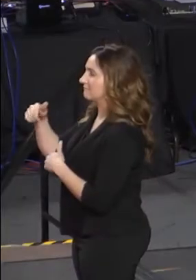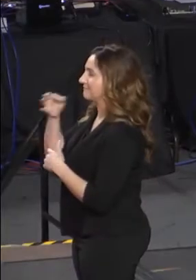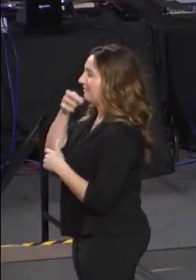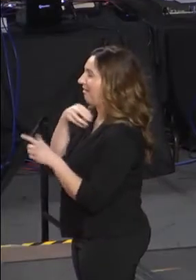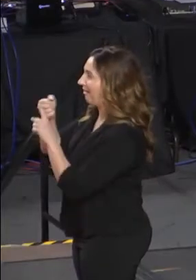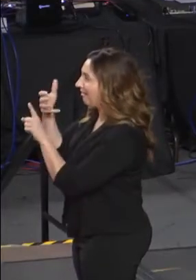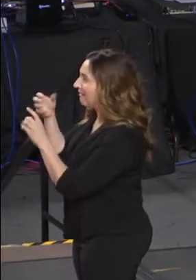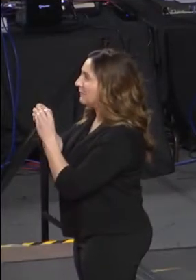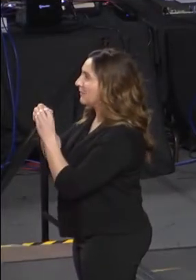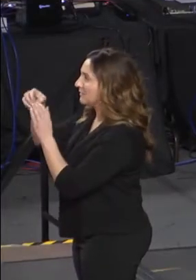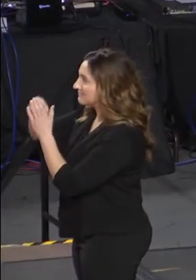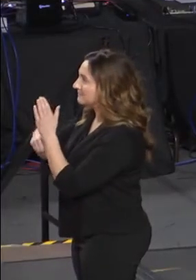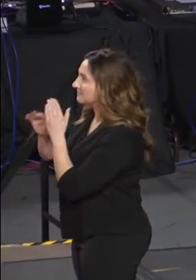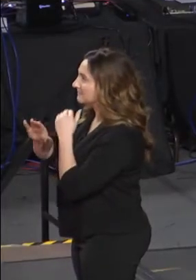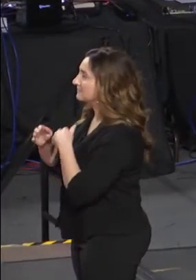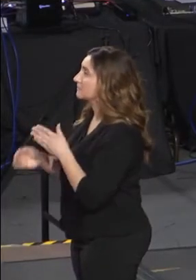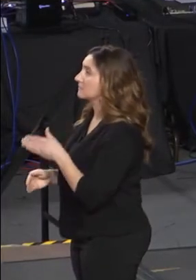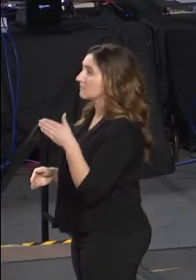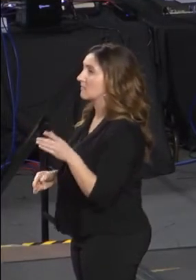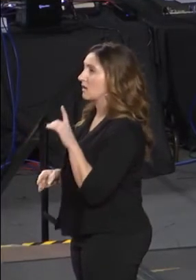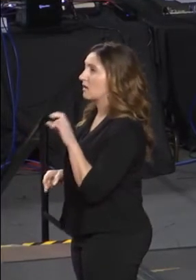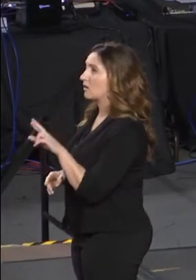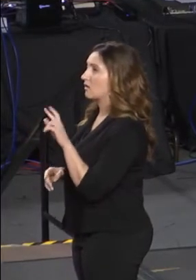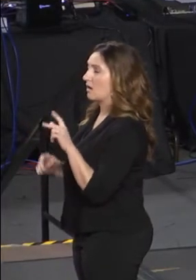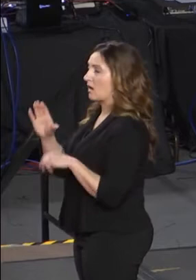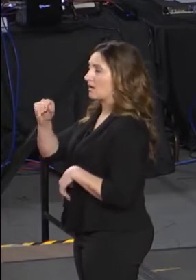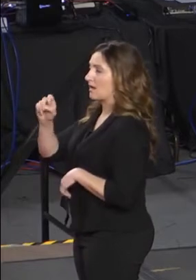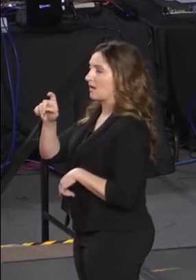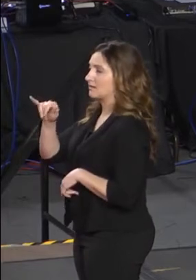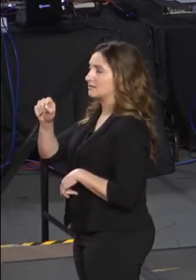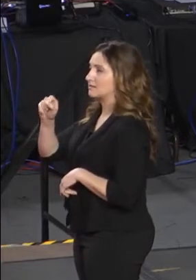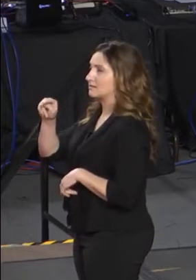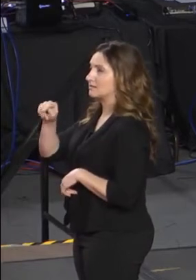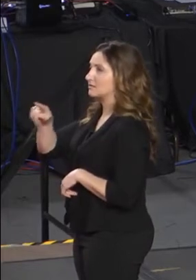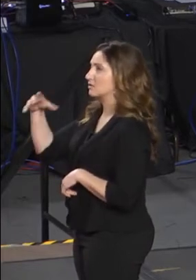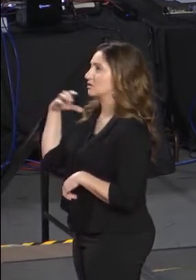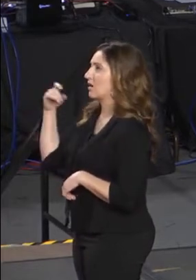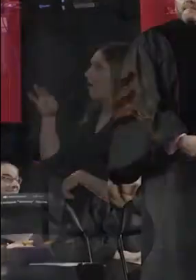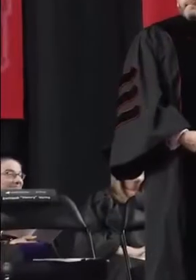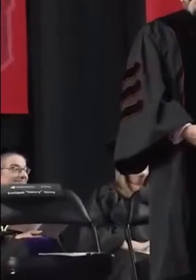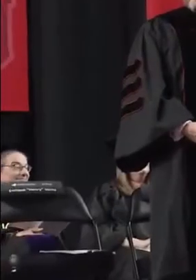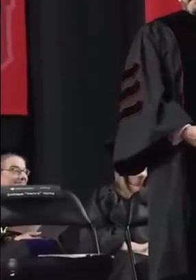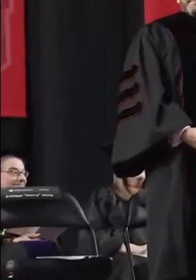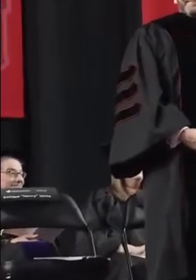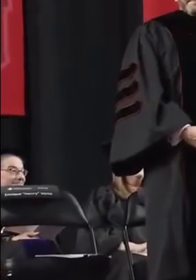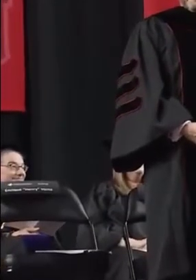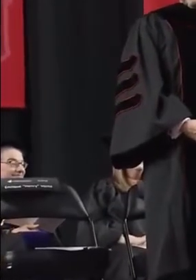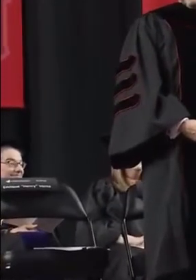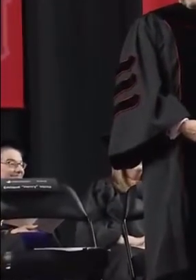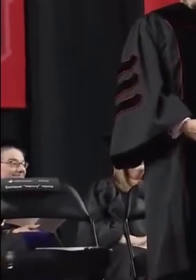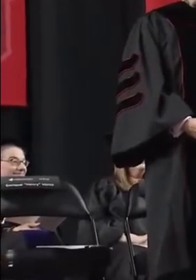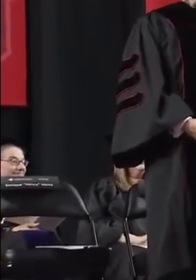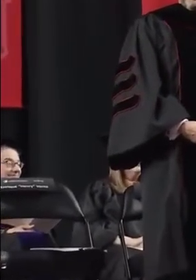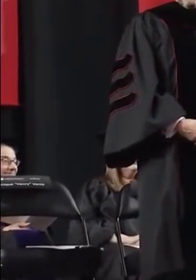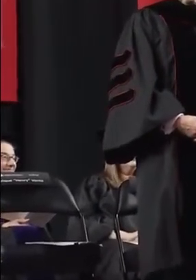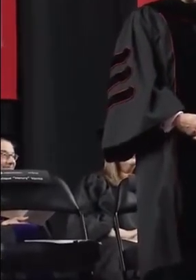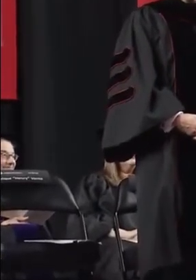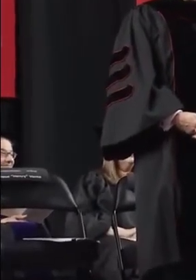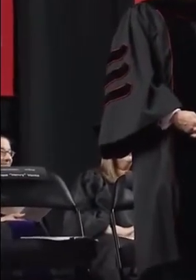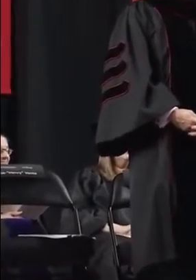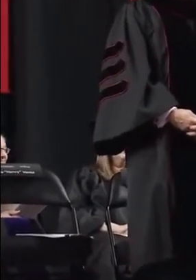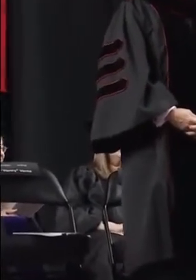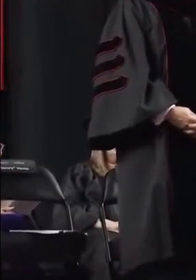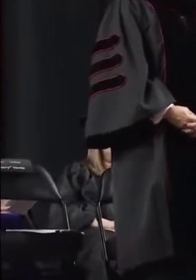minutes. Dr. Casey Sen, Chair of Management and Marketing. Dr. Tony Mulvaney, Chair